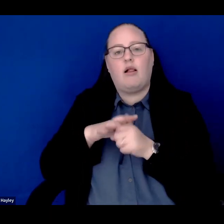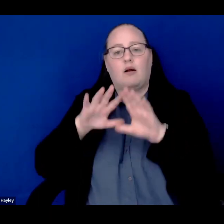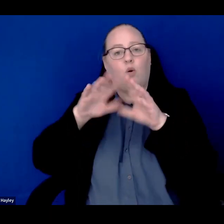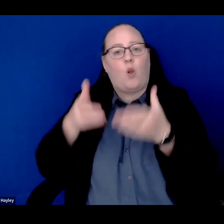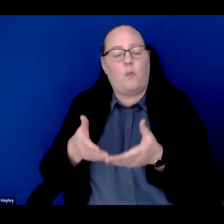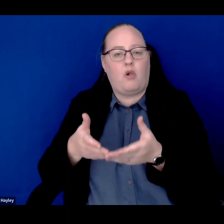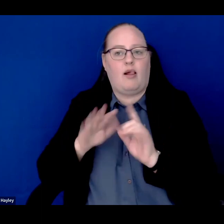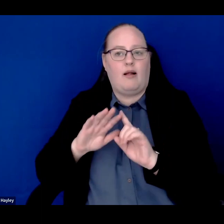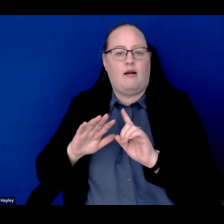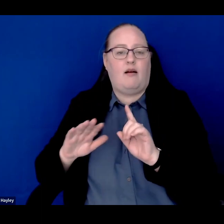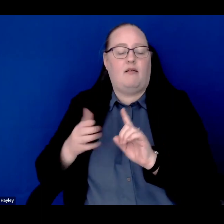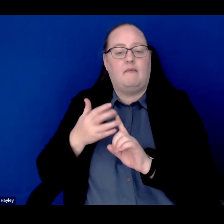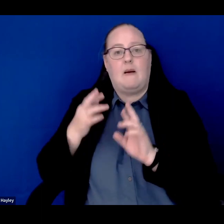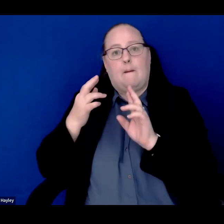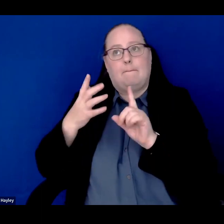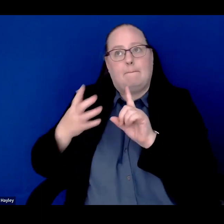we've been quite